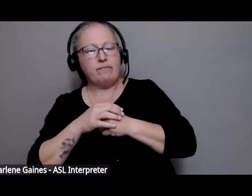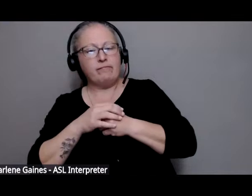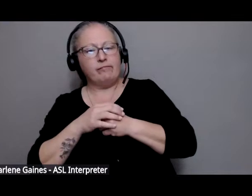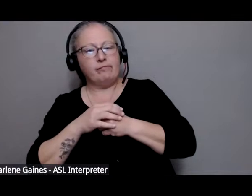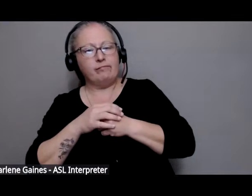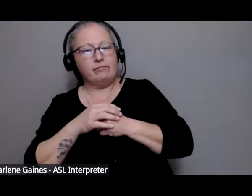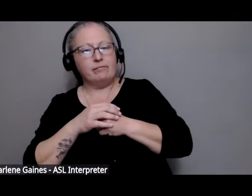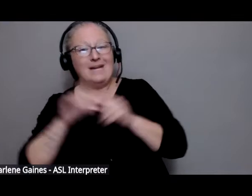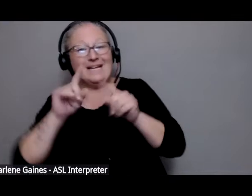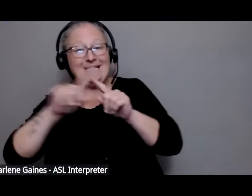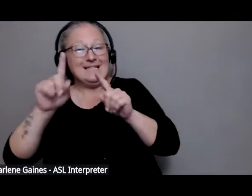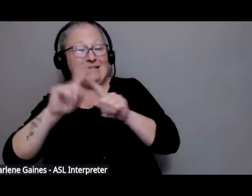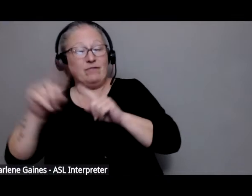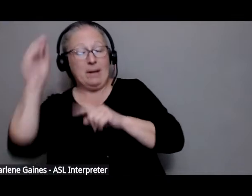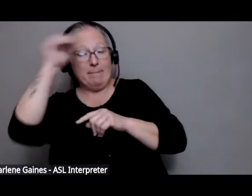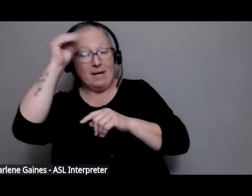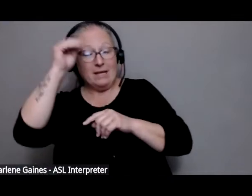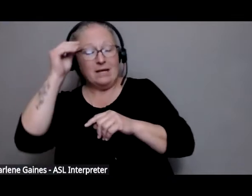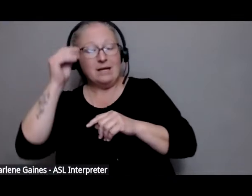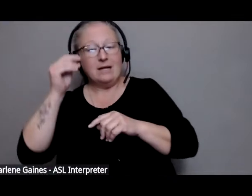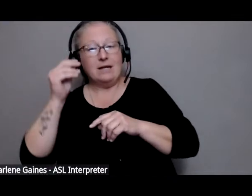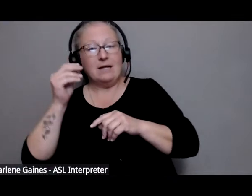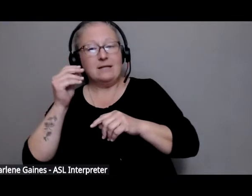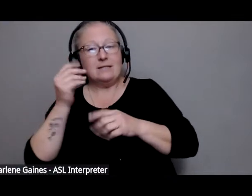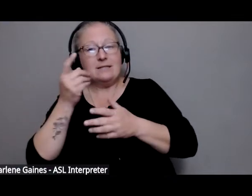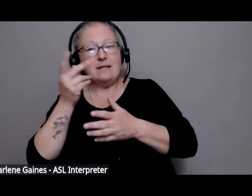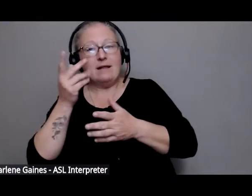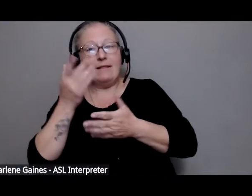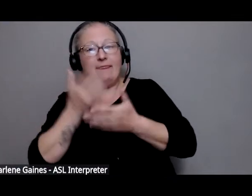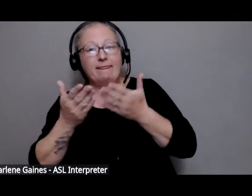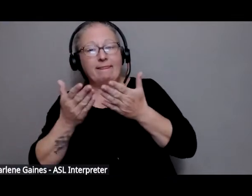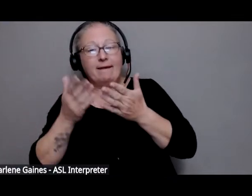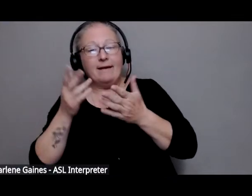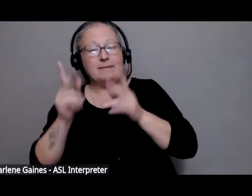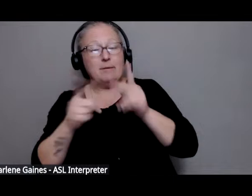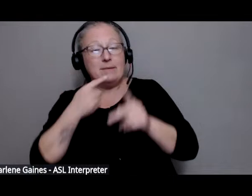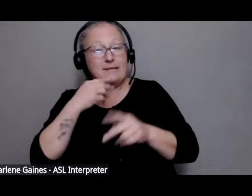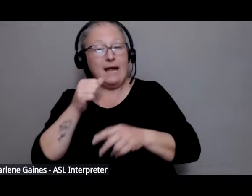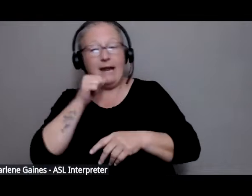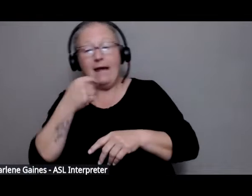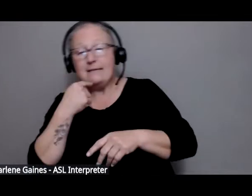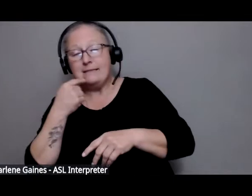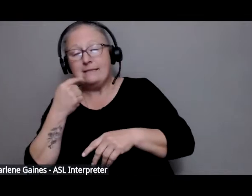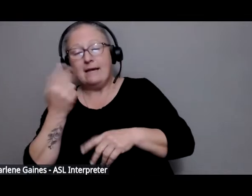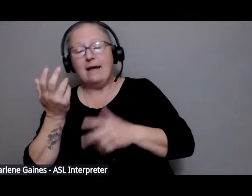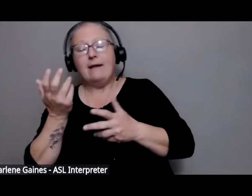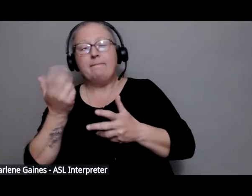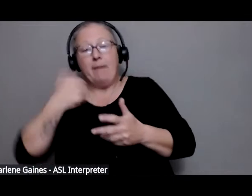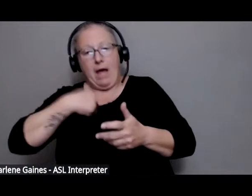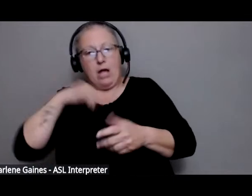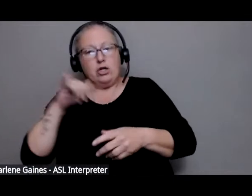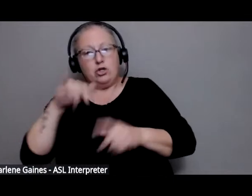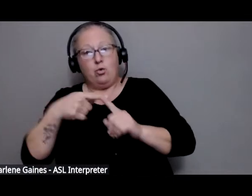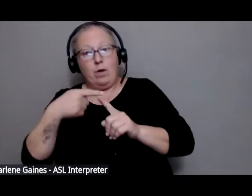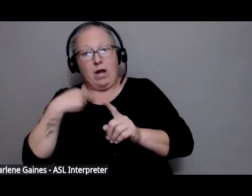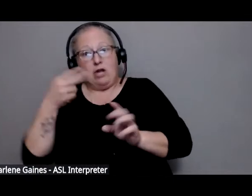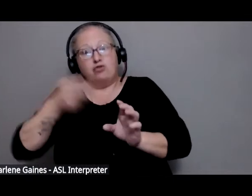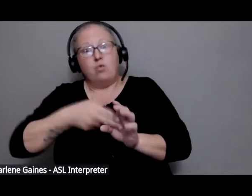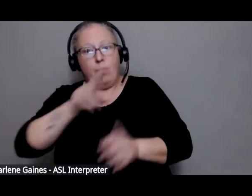different opinions and things that are said and unsaid and all of that. I too, when I joined the